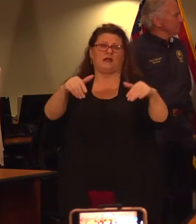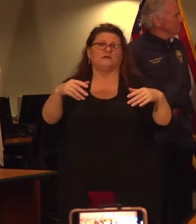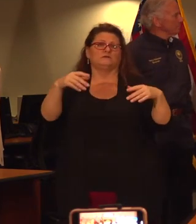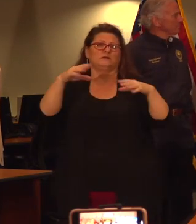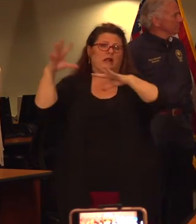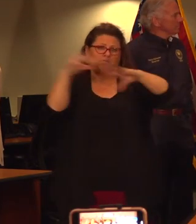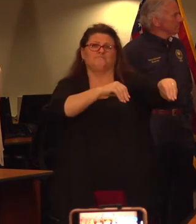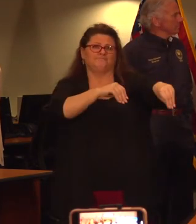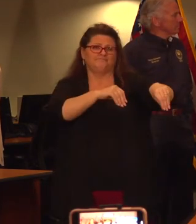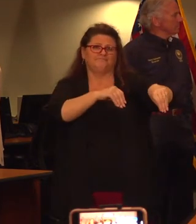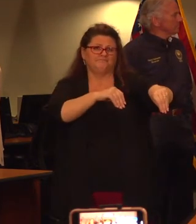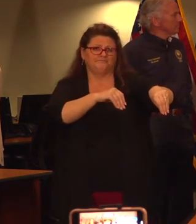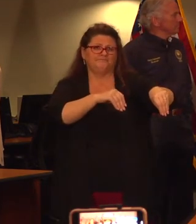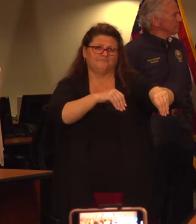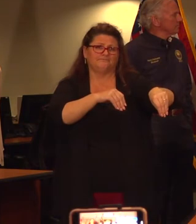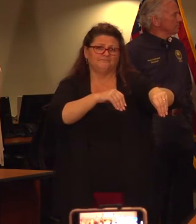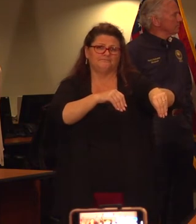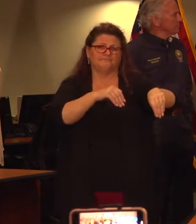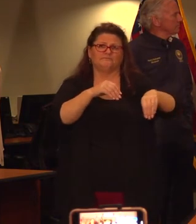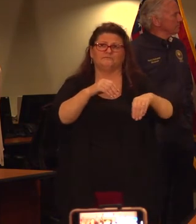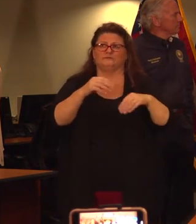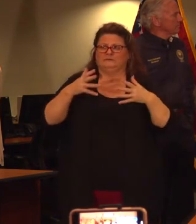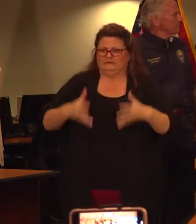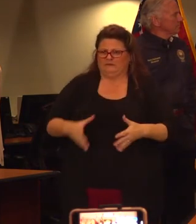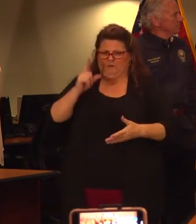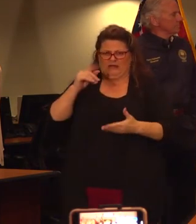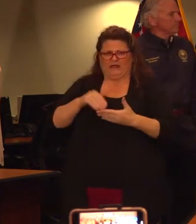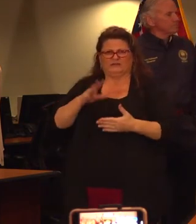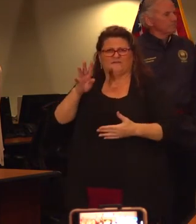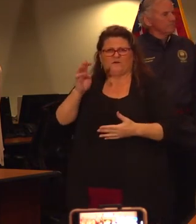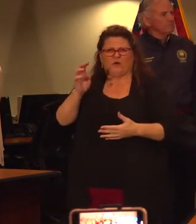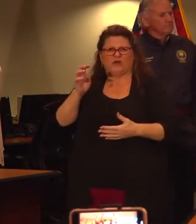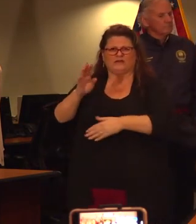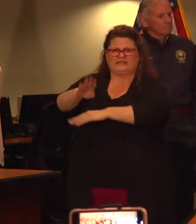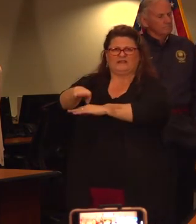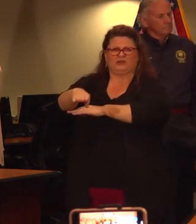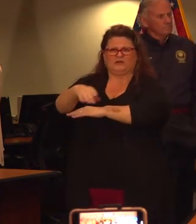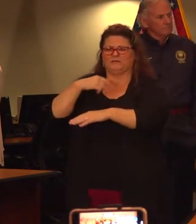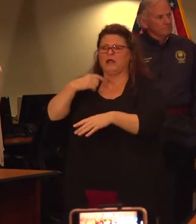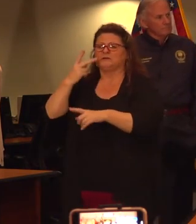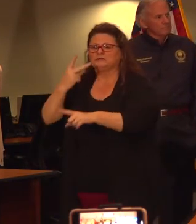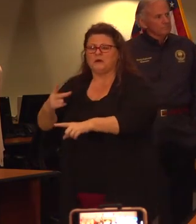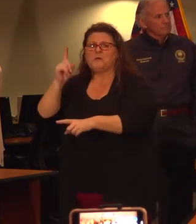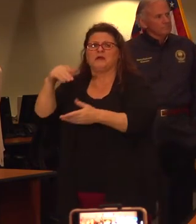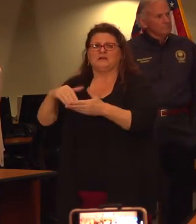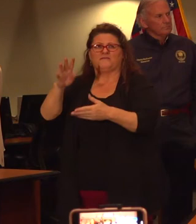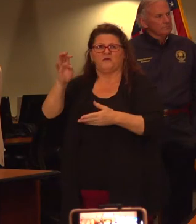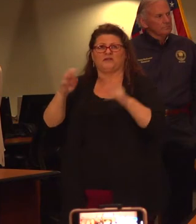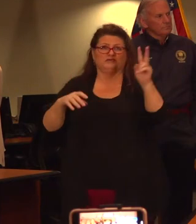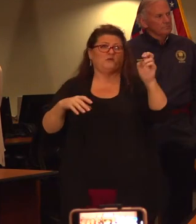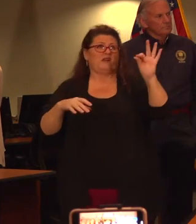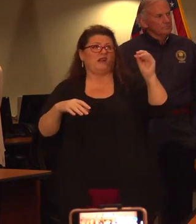currently, last I looked, was right around 1,400 earlier this afternoon. So that's a considerable drop,